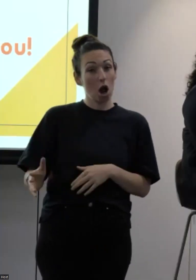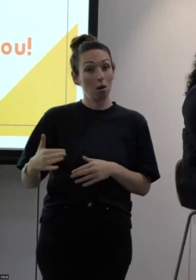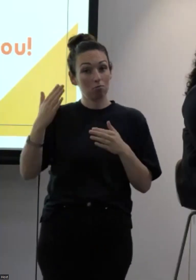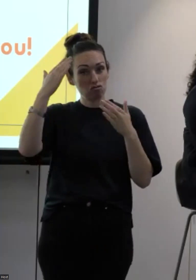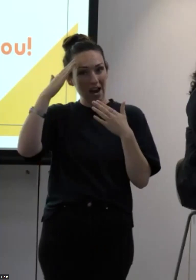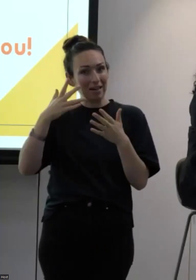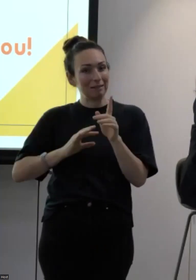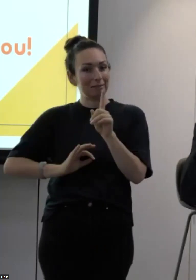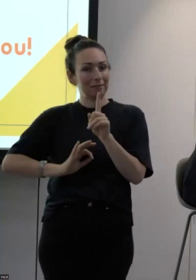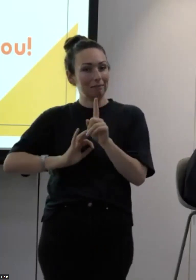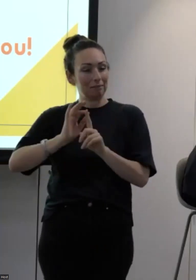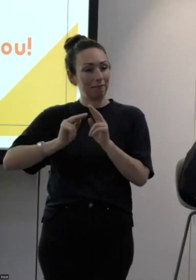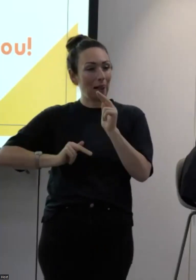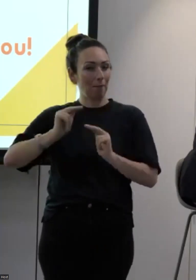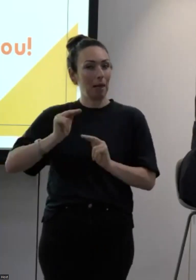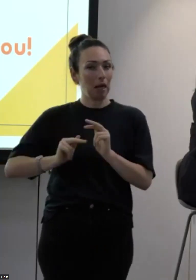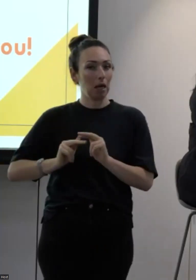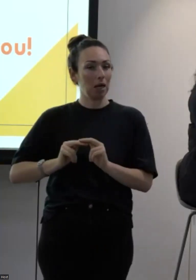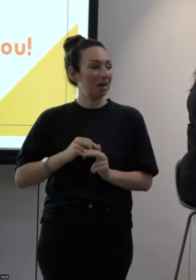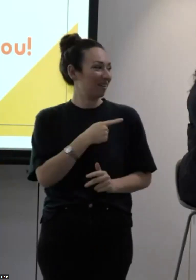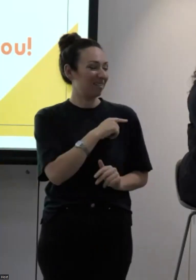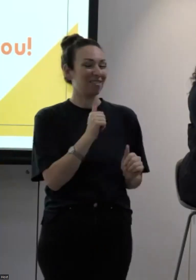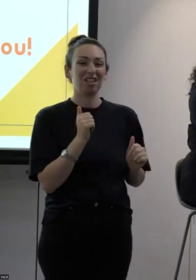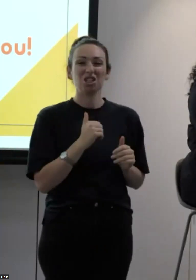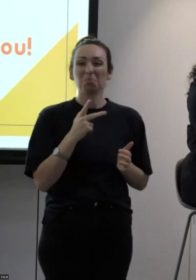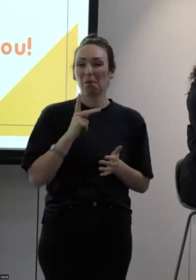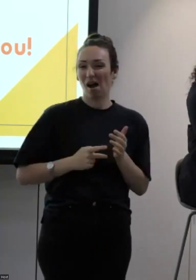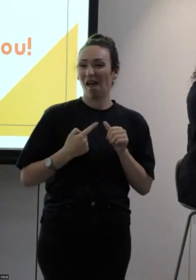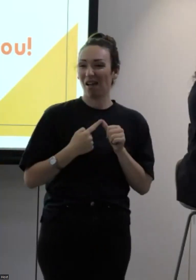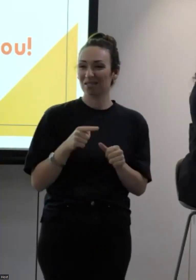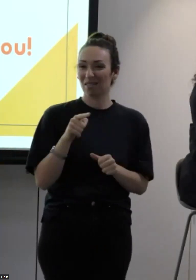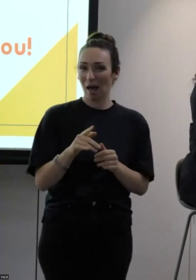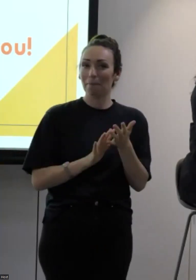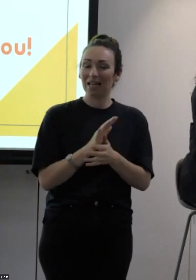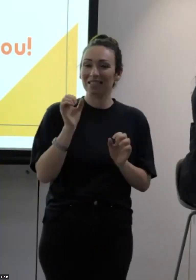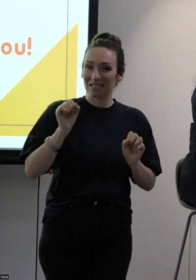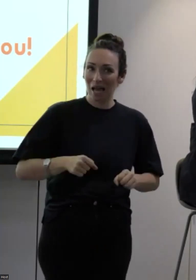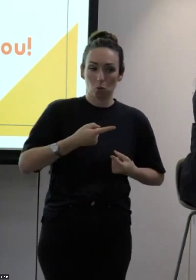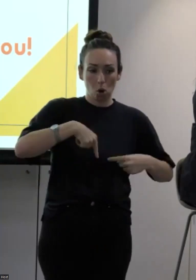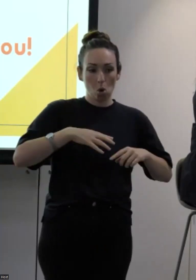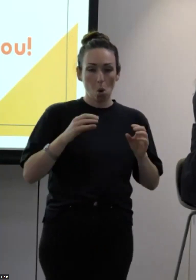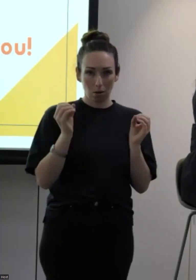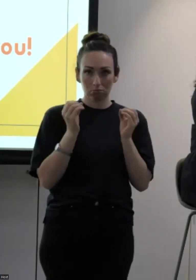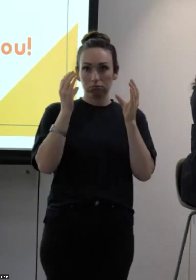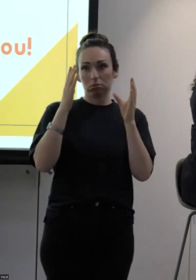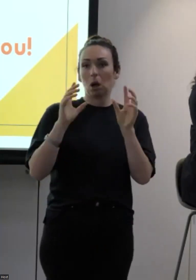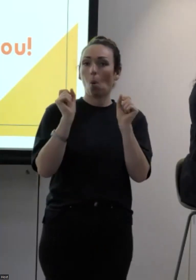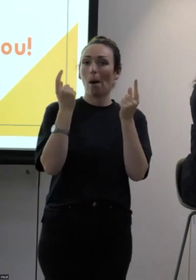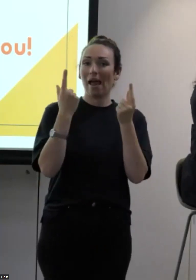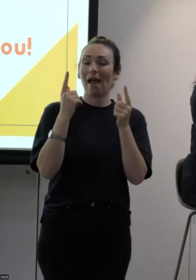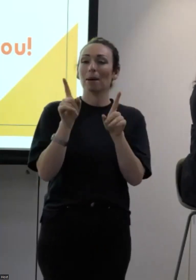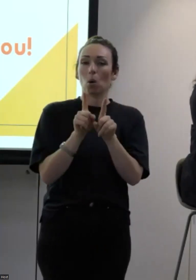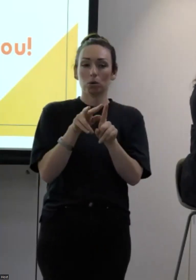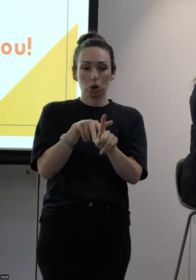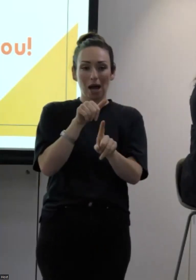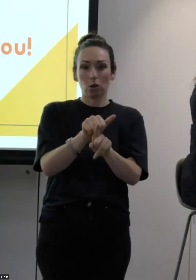I think we've partly answered that already. And yes, there is generally an improved awareness, improved diagnostic criteria for both